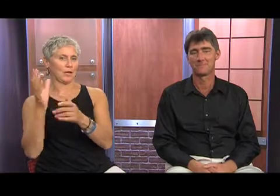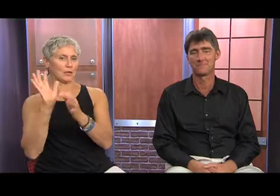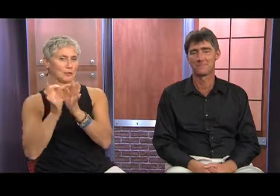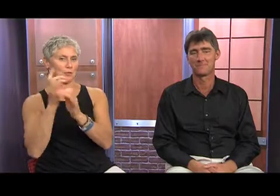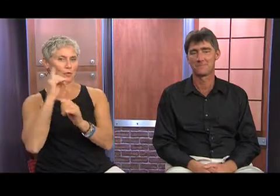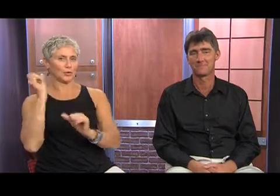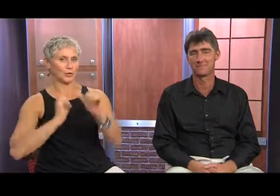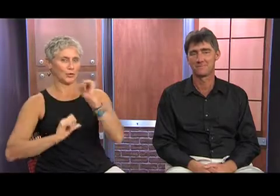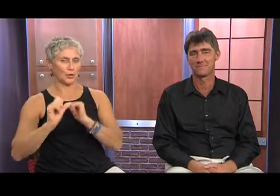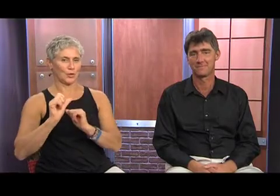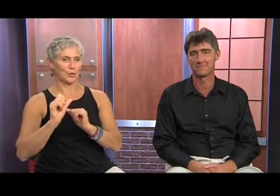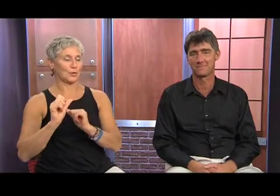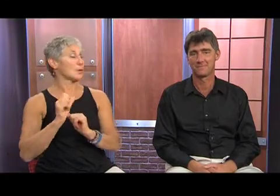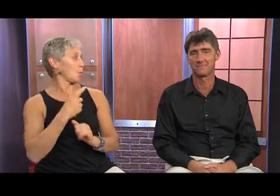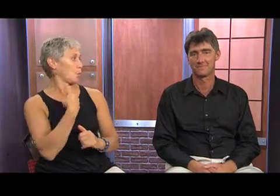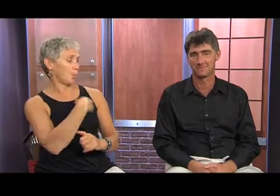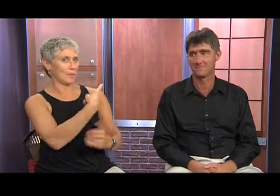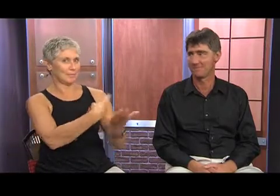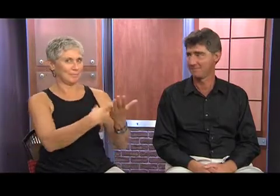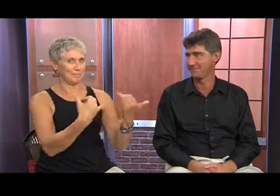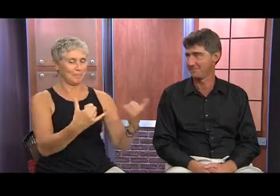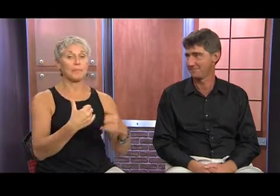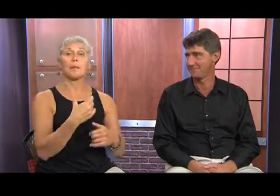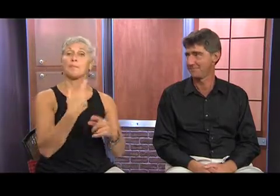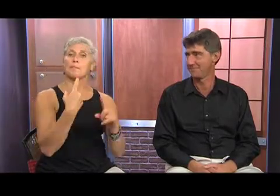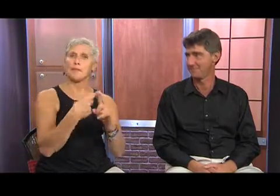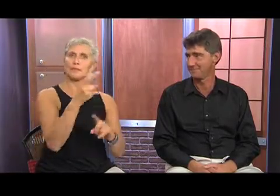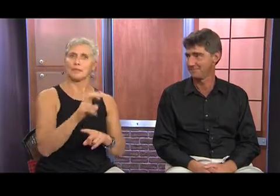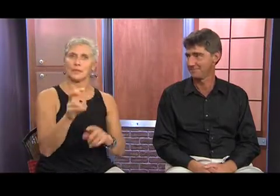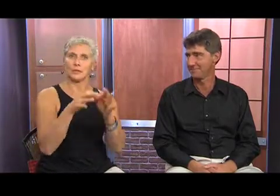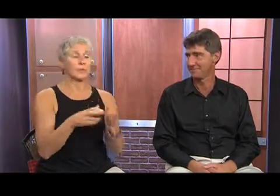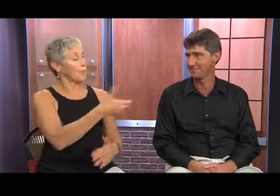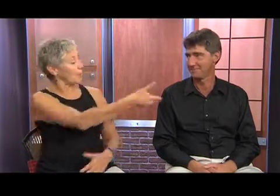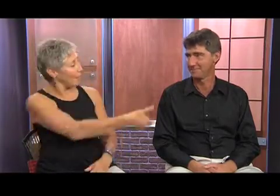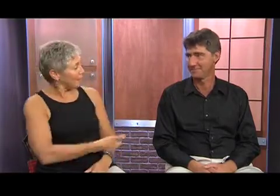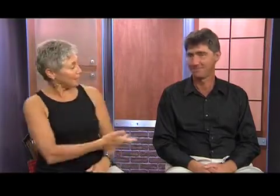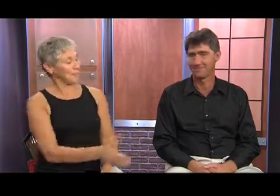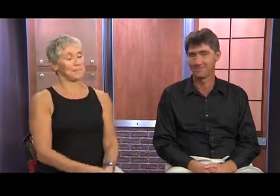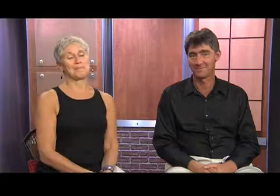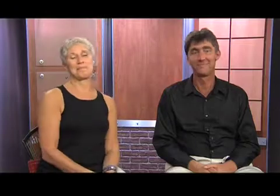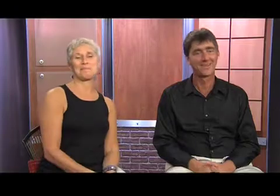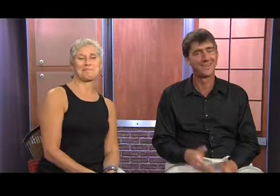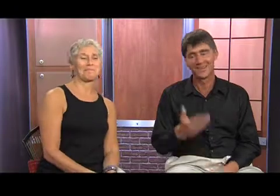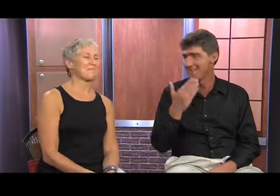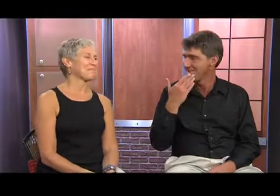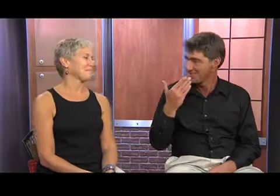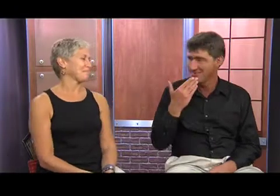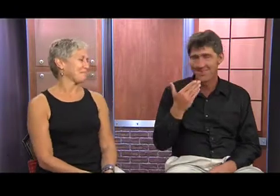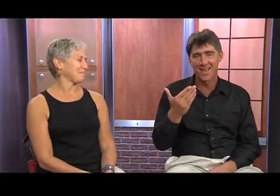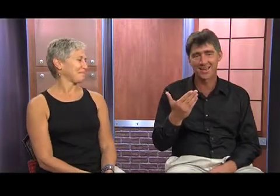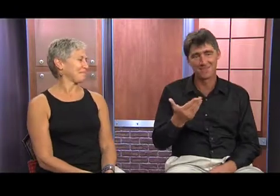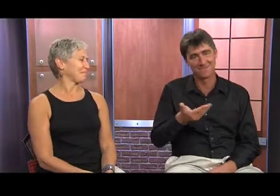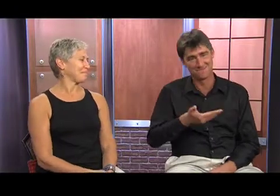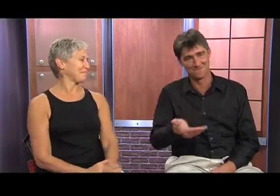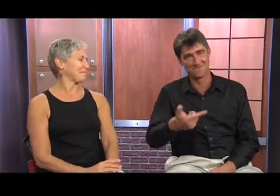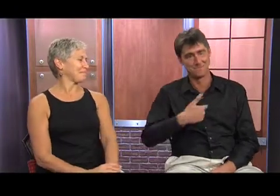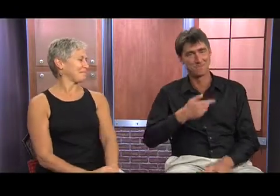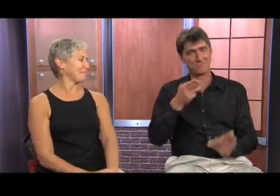We're going to talk about that today, and he does some freelancing. Welcome, Donnie. Yeah, hi. Thanks, Lisa. Thanks for having me. So that's a